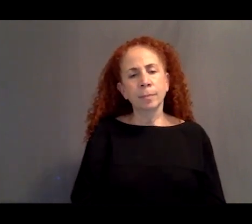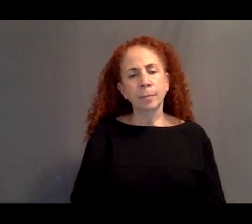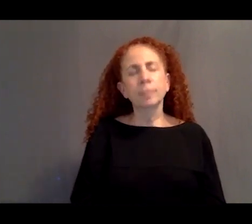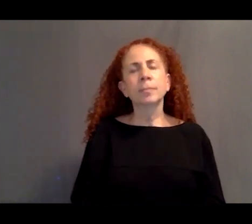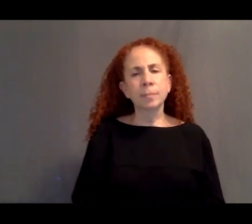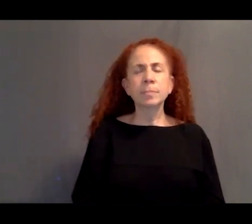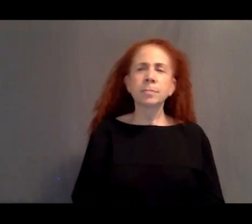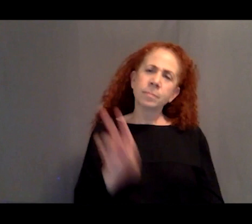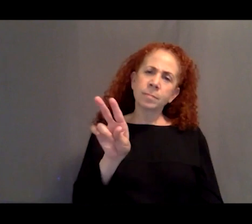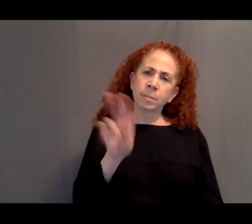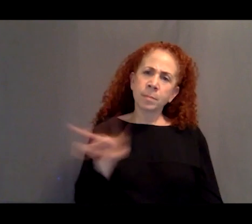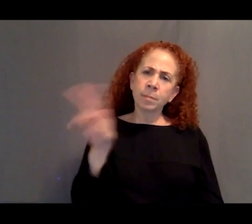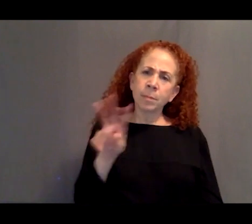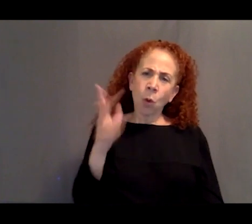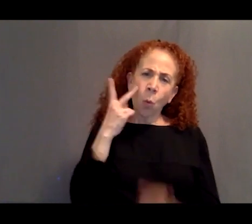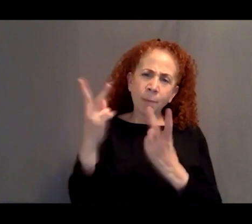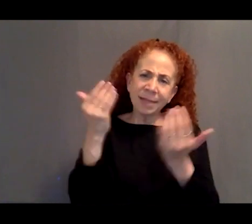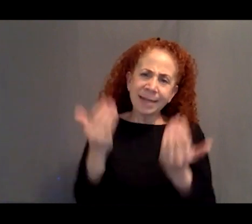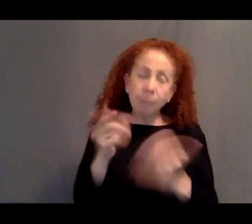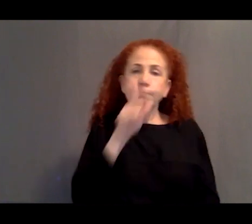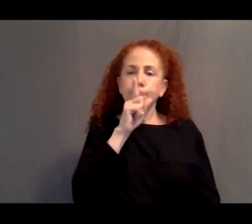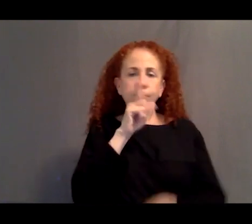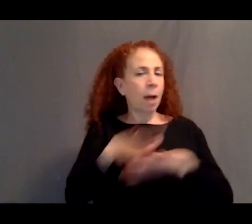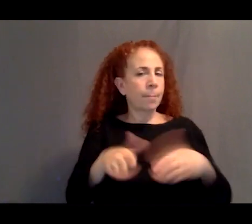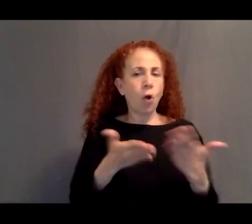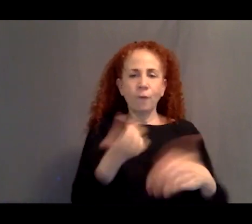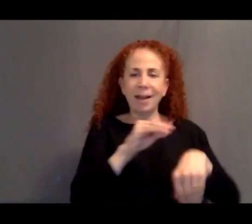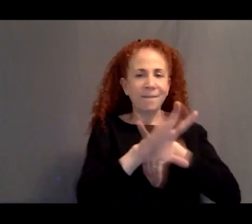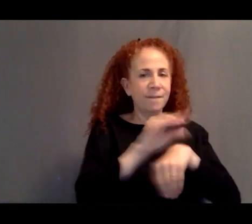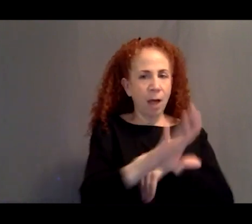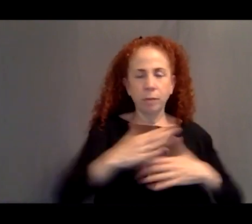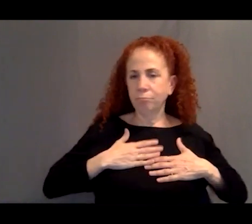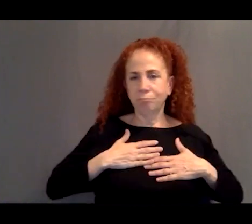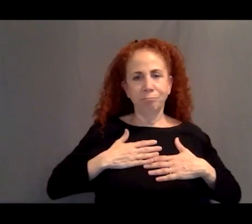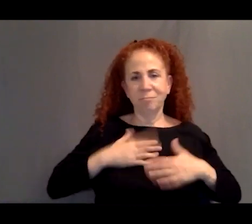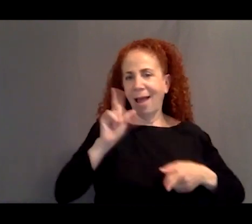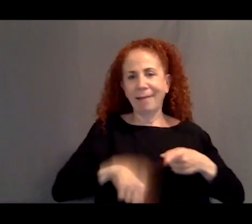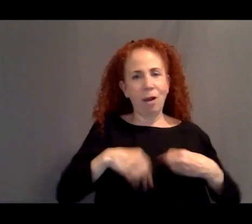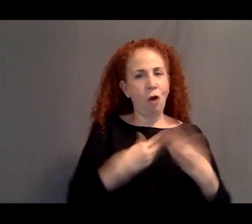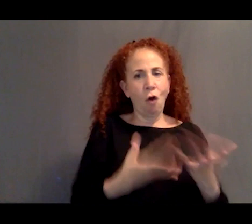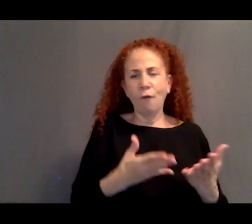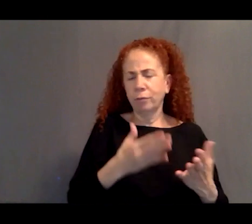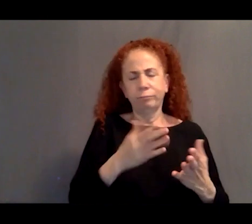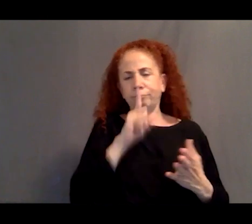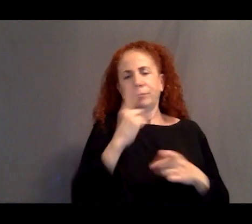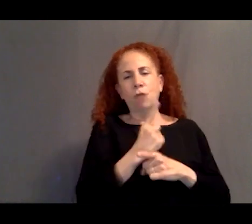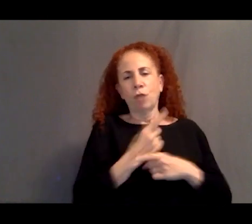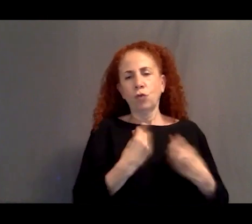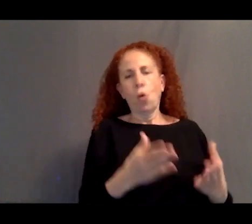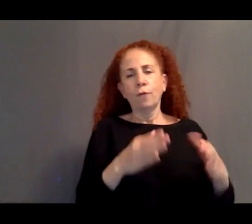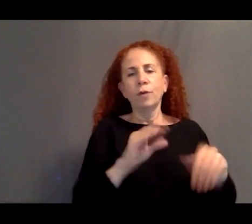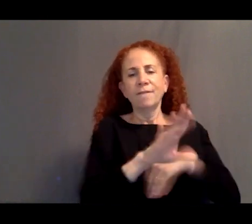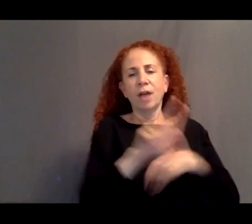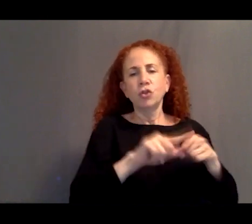what I'm seeing now, and I'm not offering any advice. I don't think that I can or should offer advice to